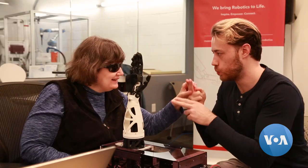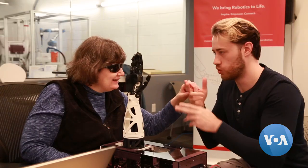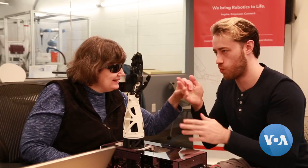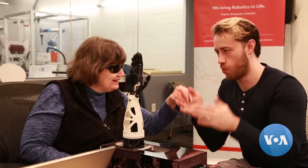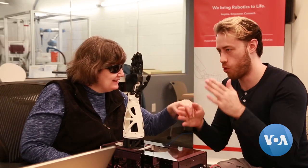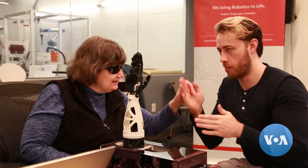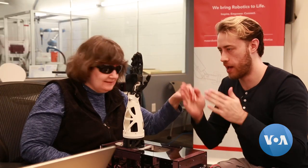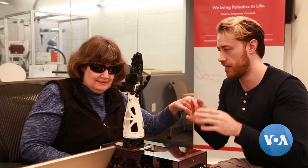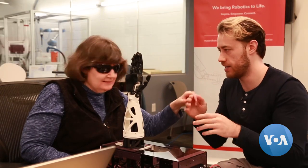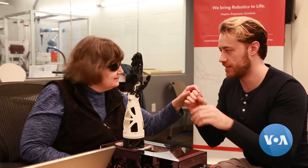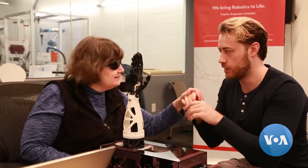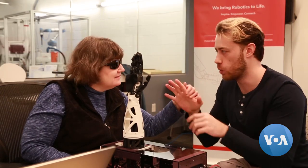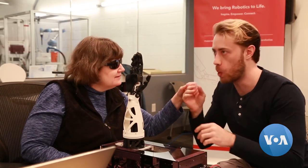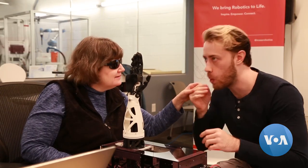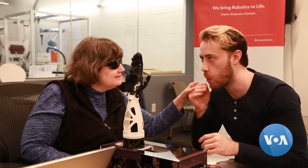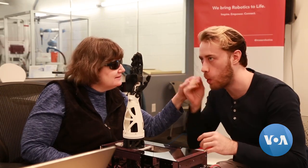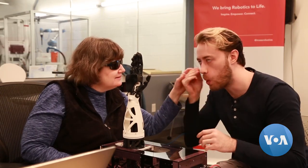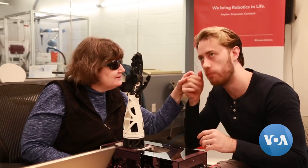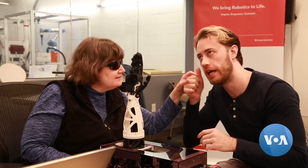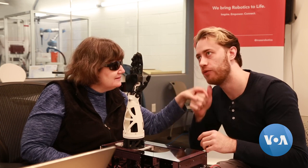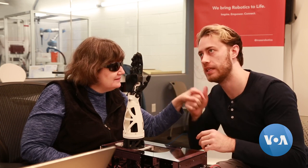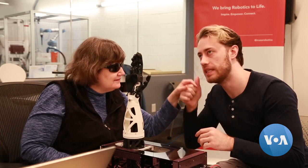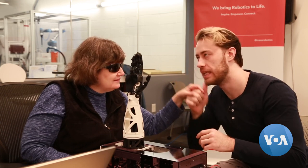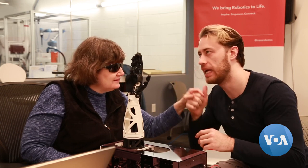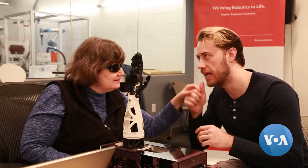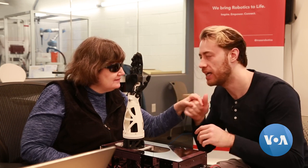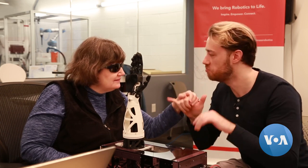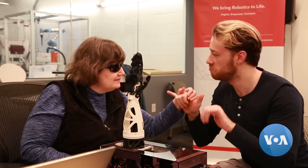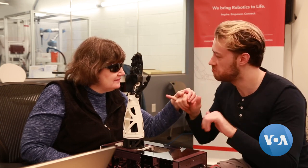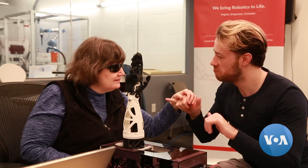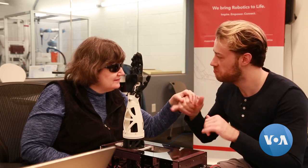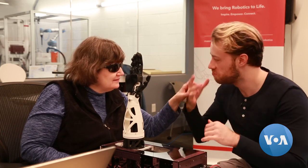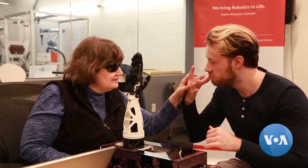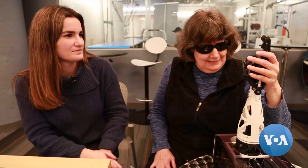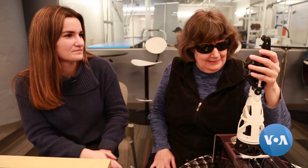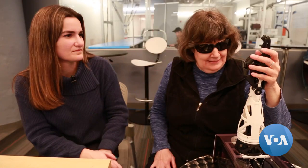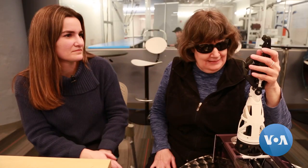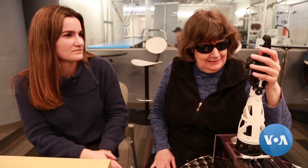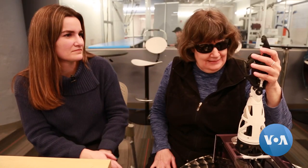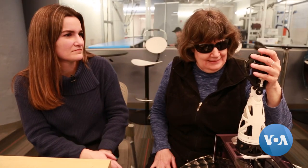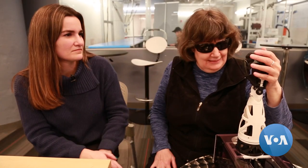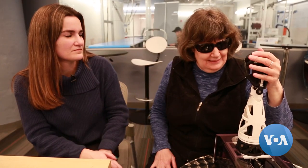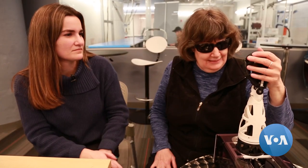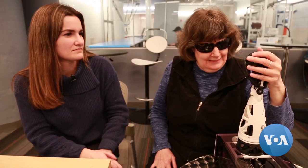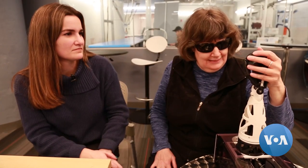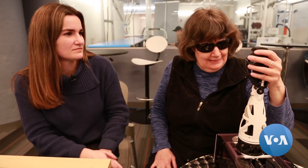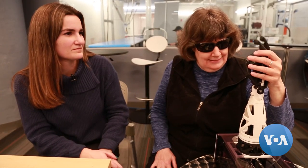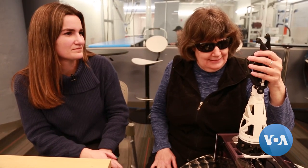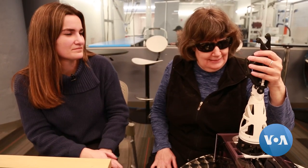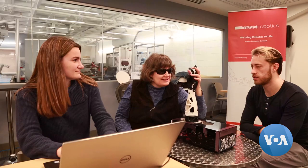relies on tactile signing and an interpreter to communicate. In the absence of an interpreter, the T1 can serve as a stand-in and translate